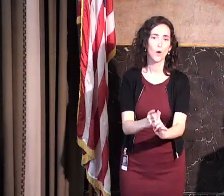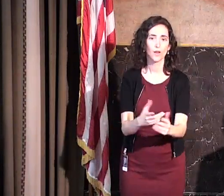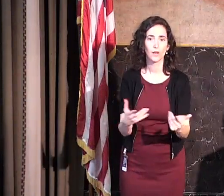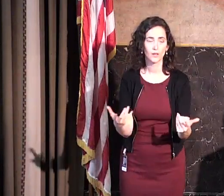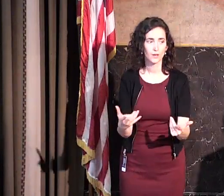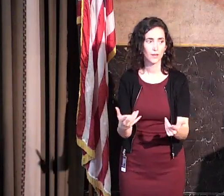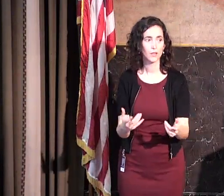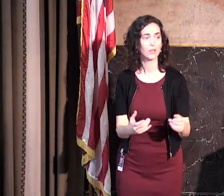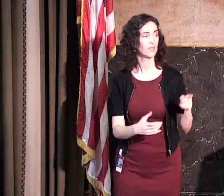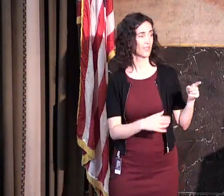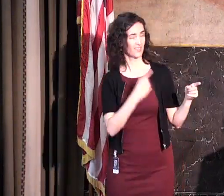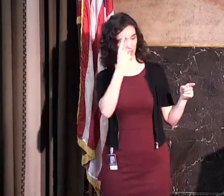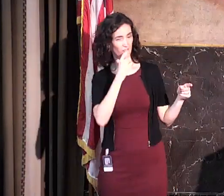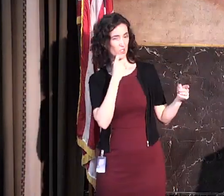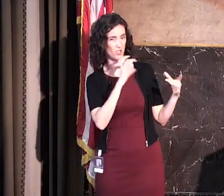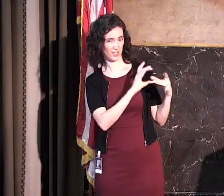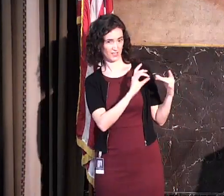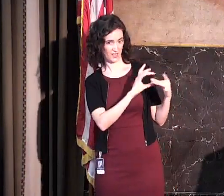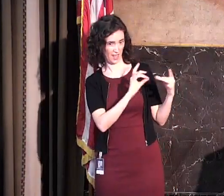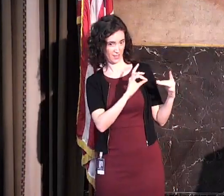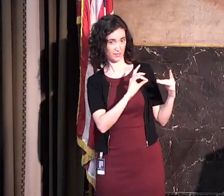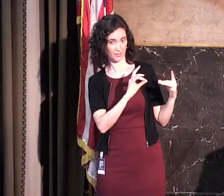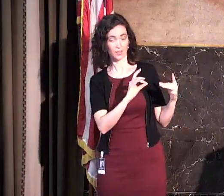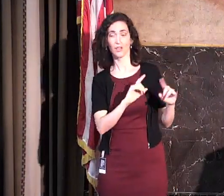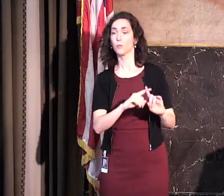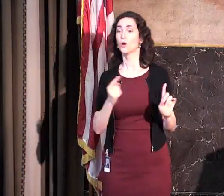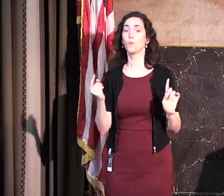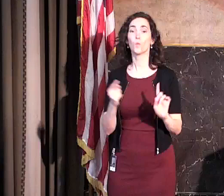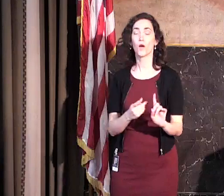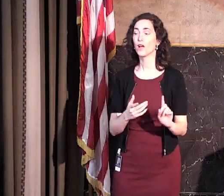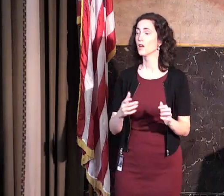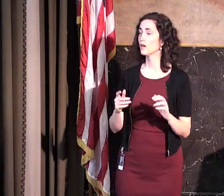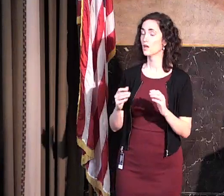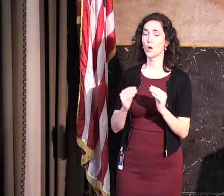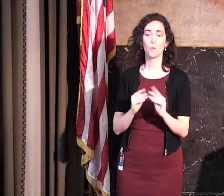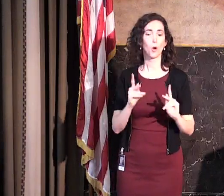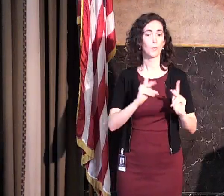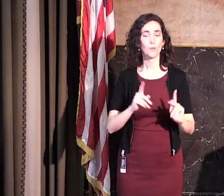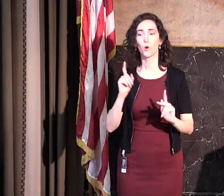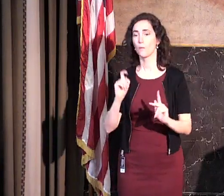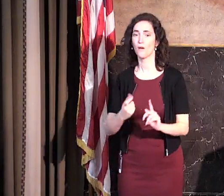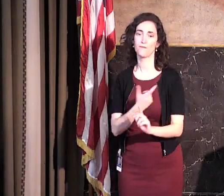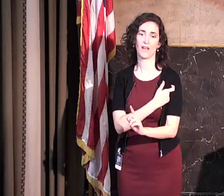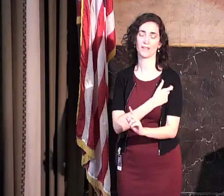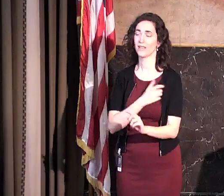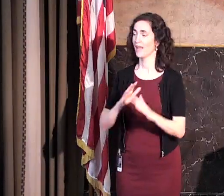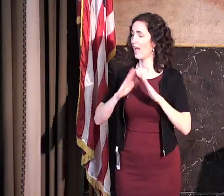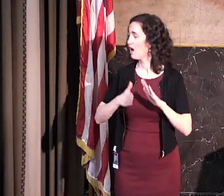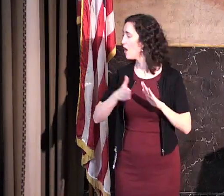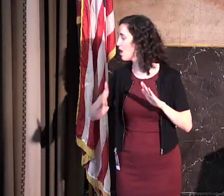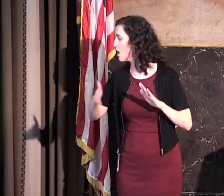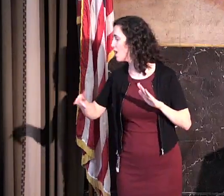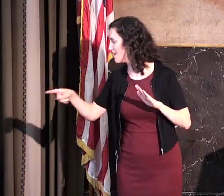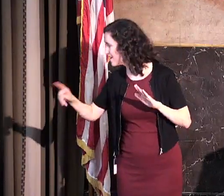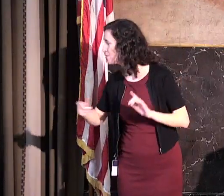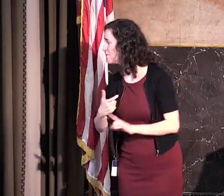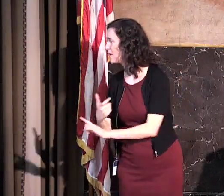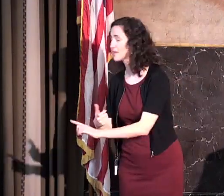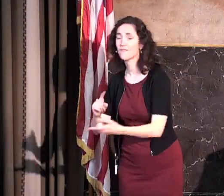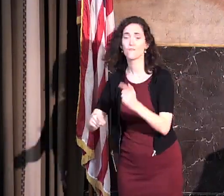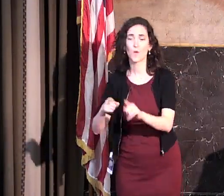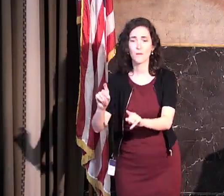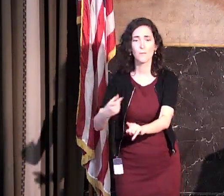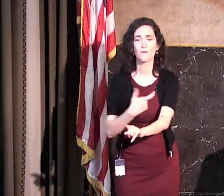beyond what the governor said, which is that we need more of our neighbors and friends to get vaccinated. The underlying message is that the